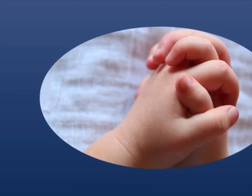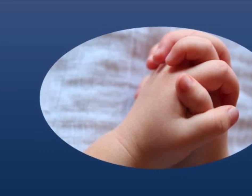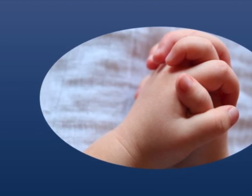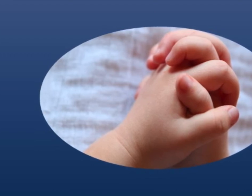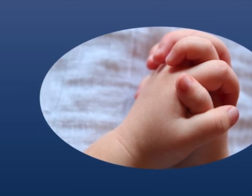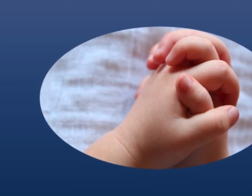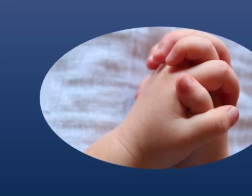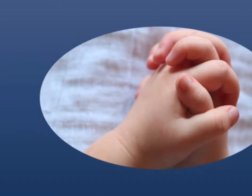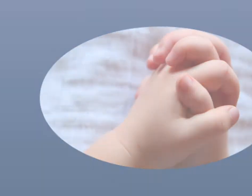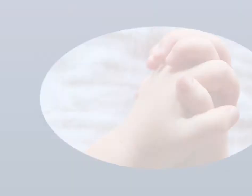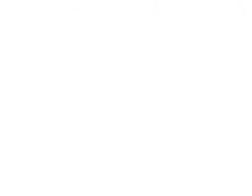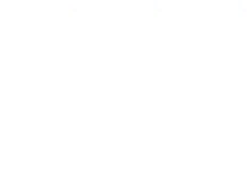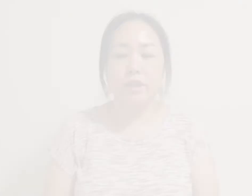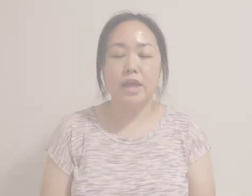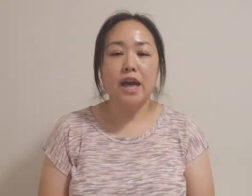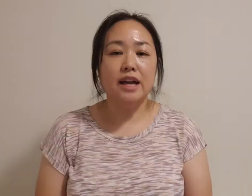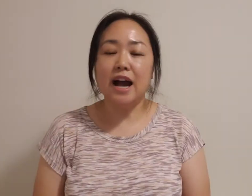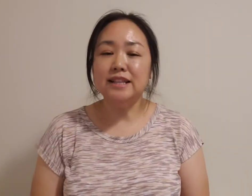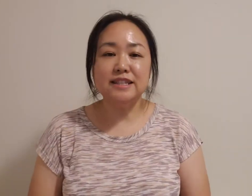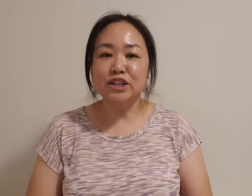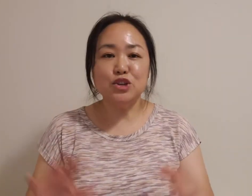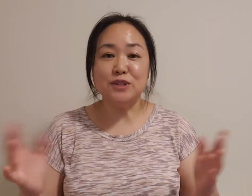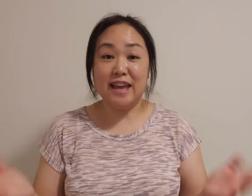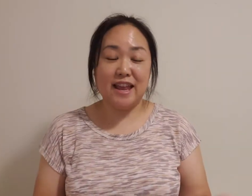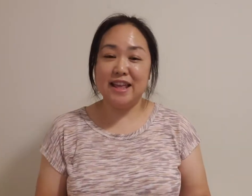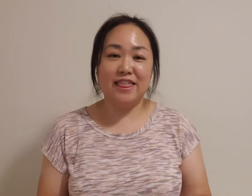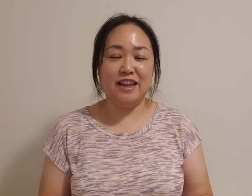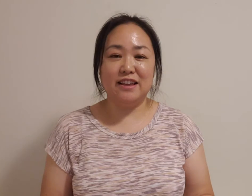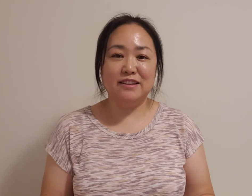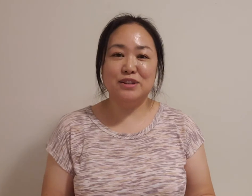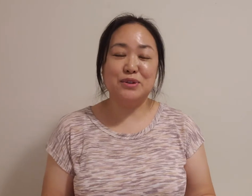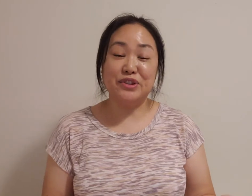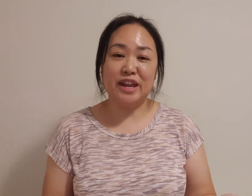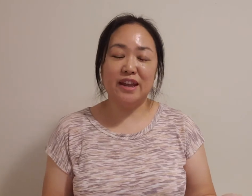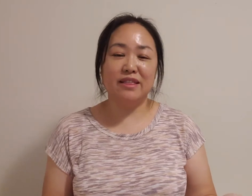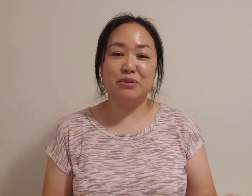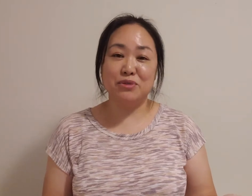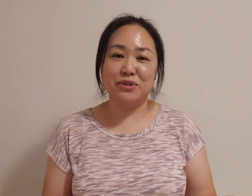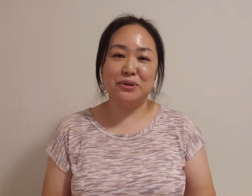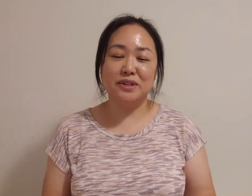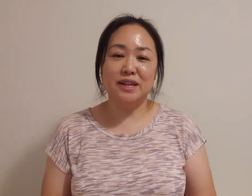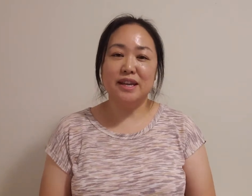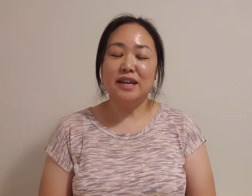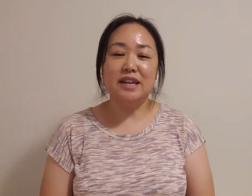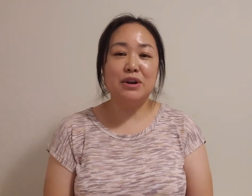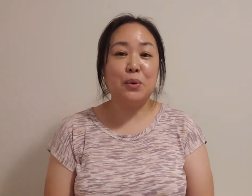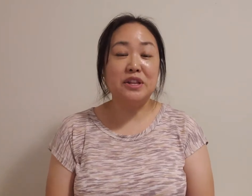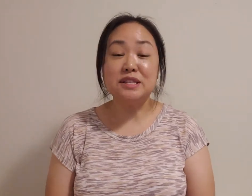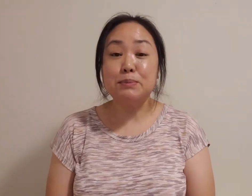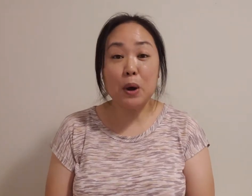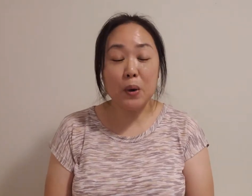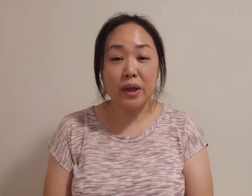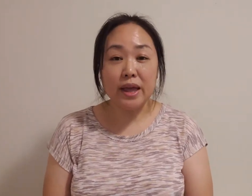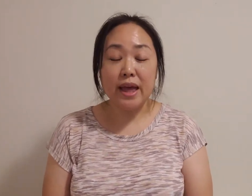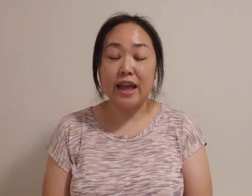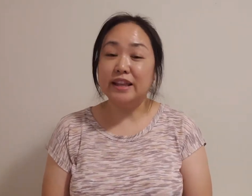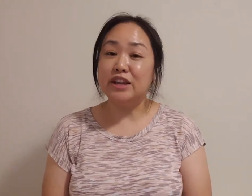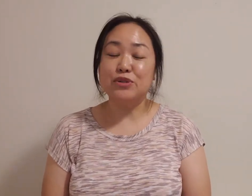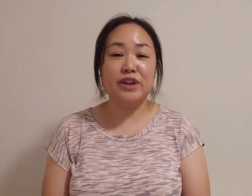Amen. God didn't use anything to create the world. He only spoke, and He created